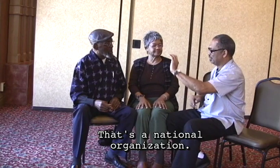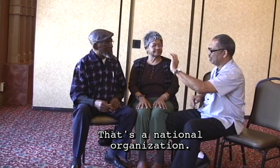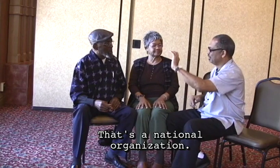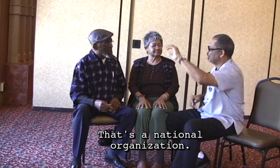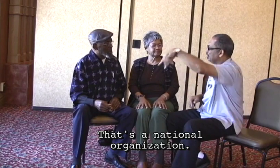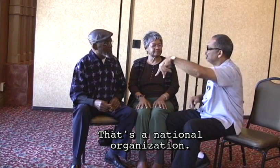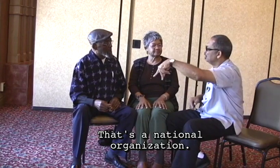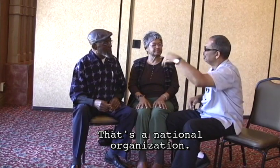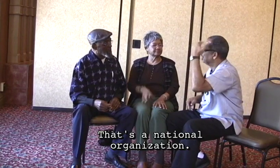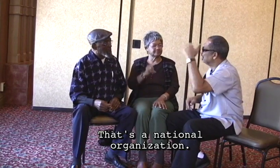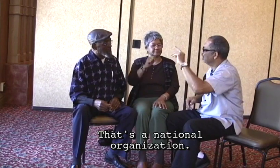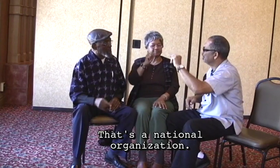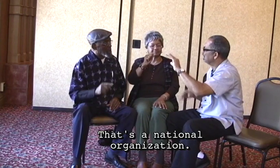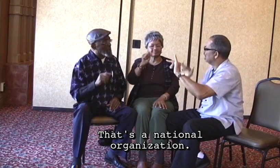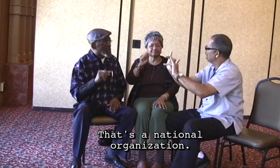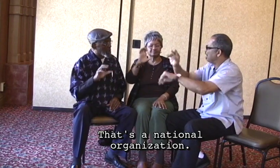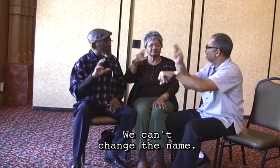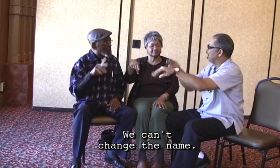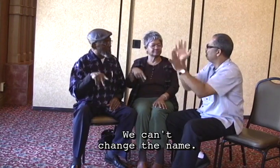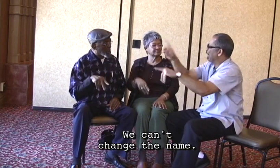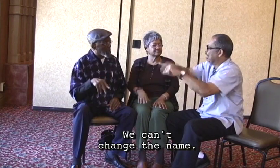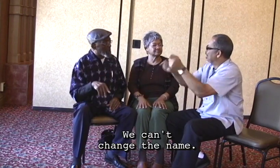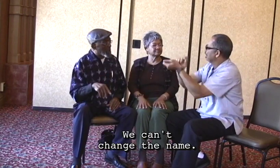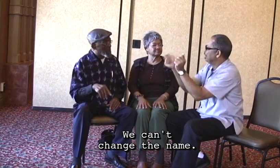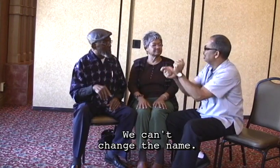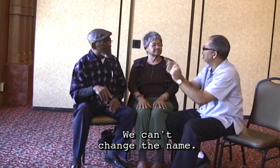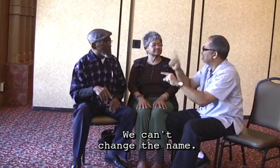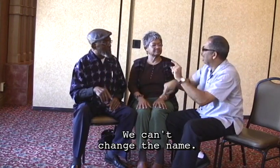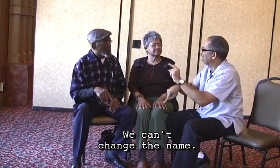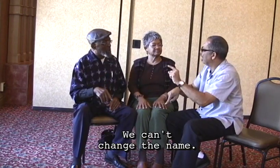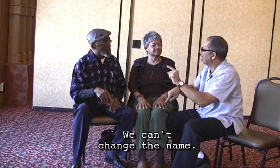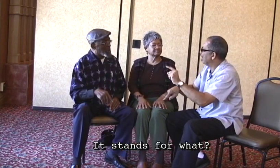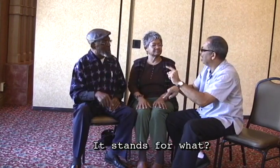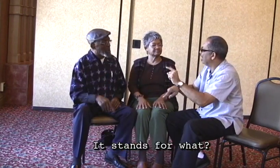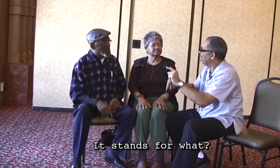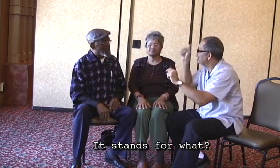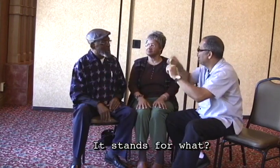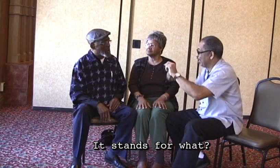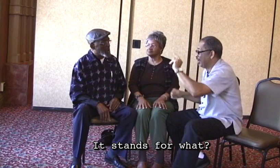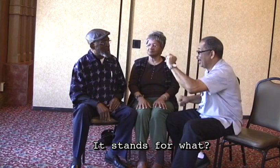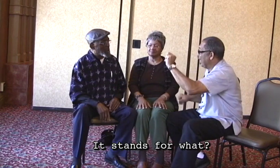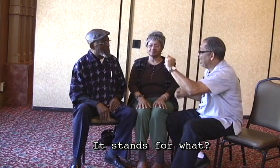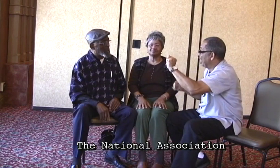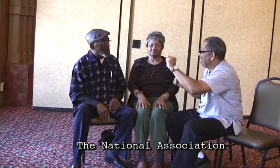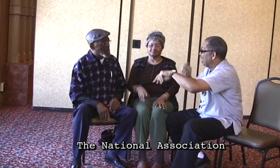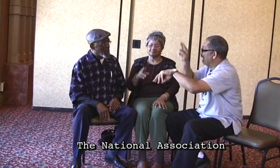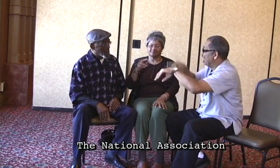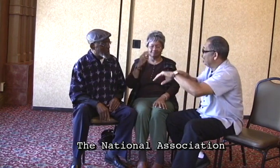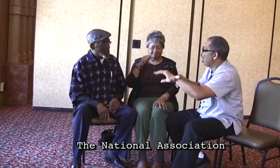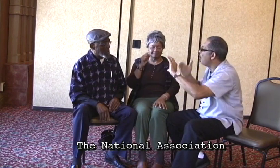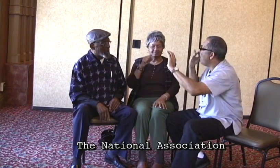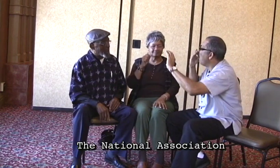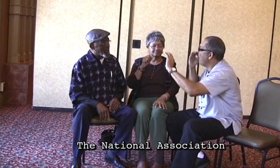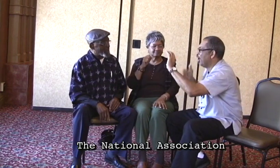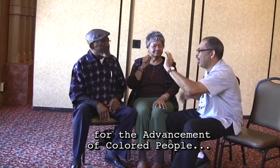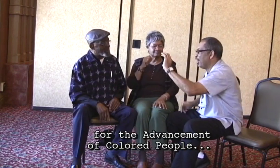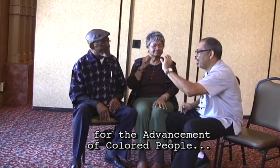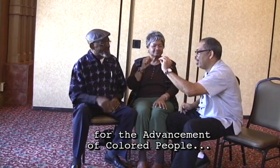example, that's a national NAACP? organization. We can't change the name. It stands for what the Now N that's is right. National Association for